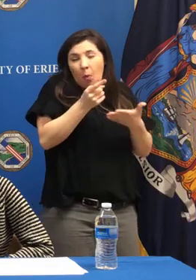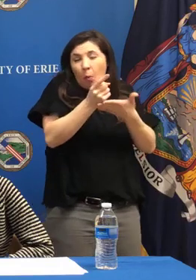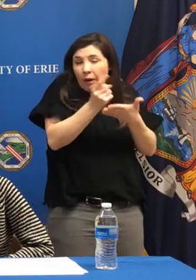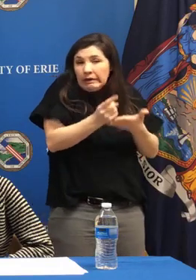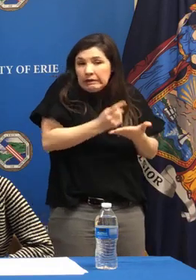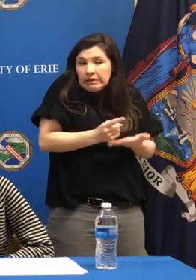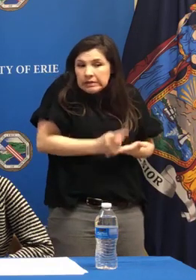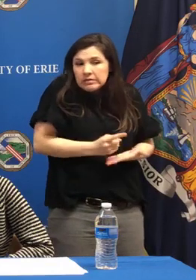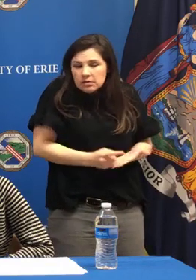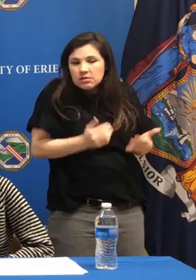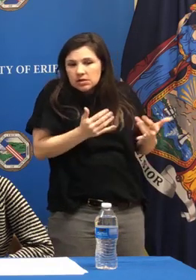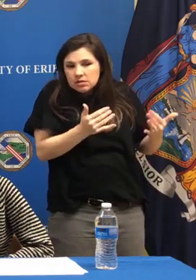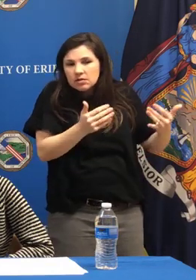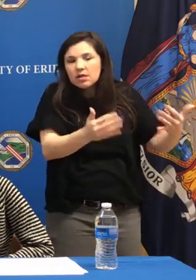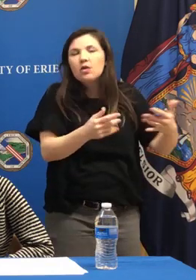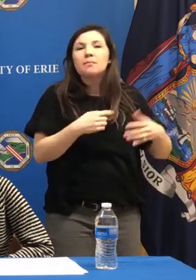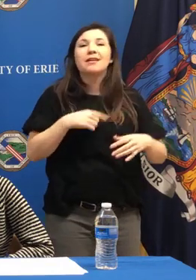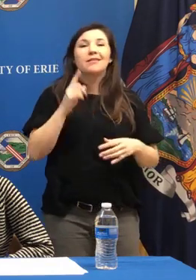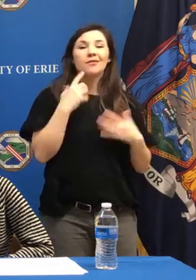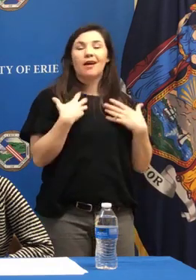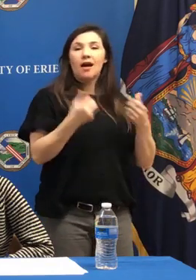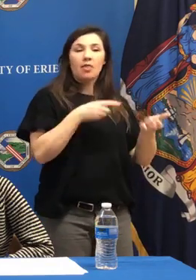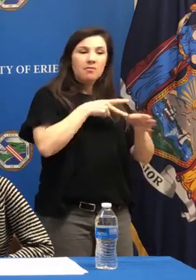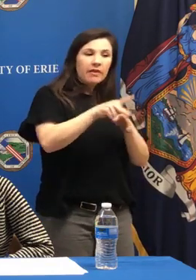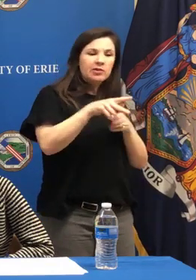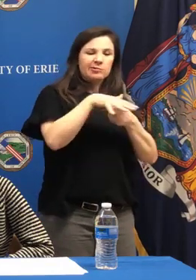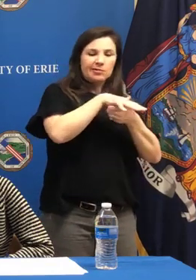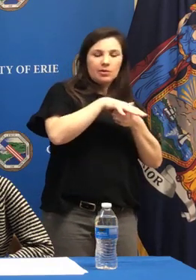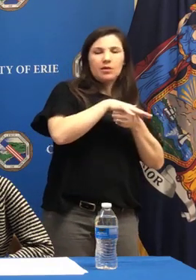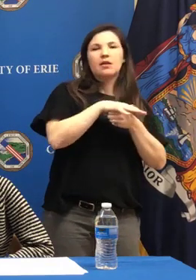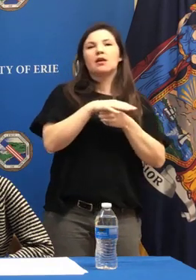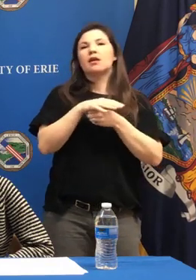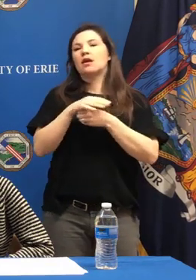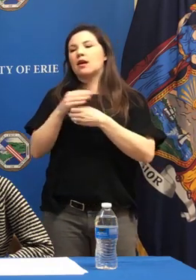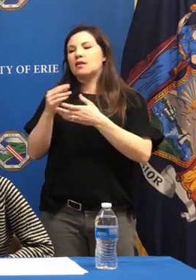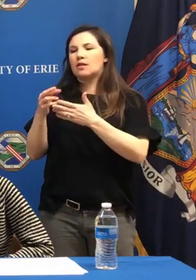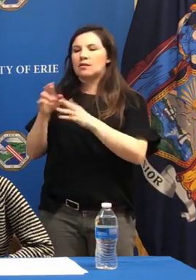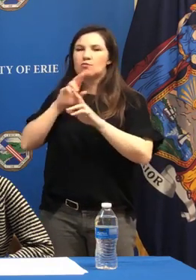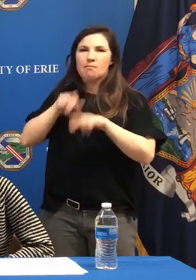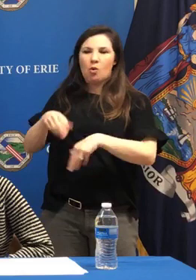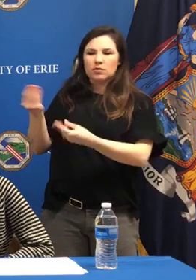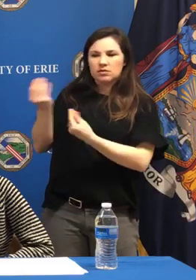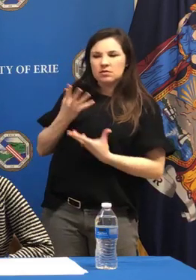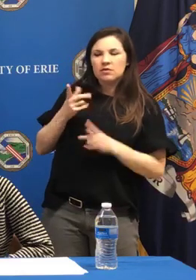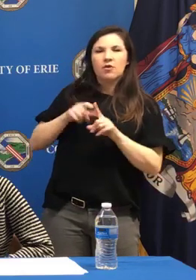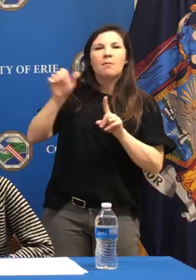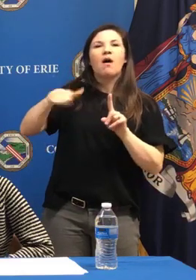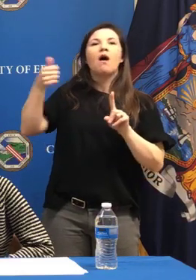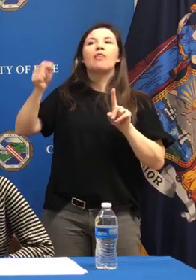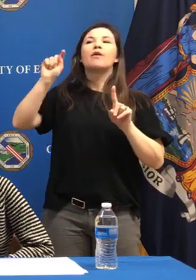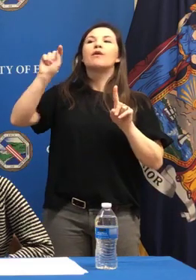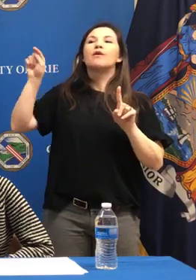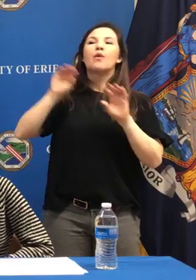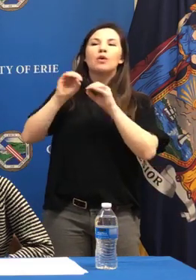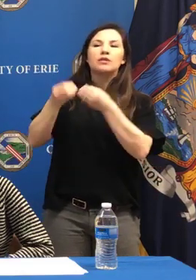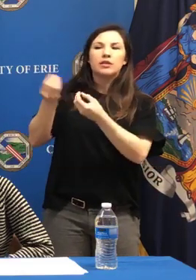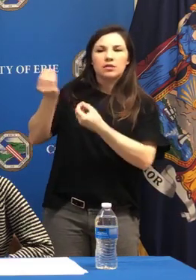We've been hearing from the health professionals, not only locally, but we've been getting reports and modeling from other